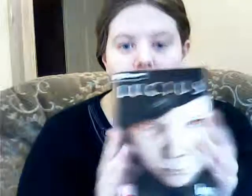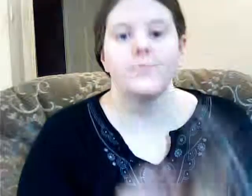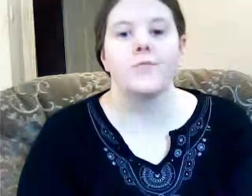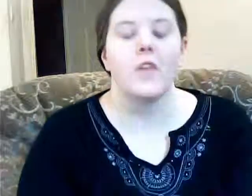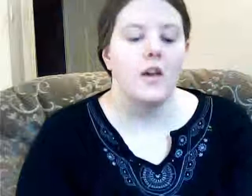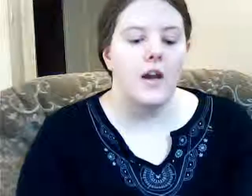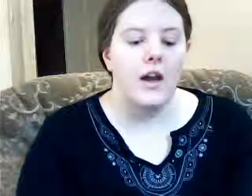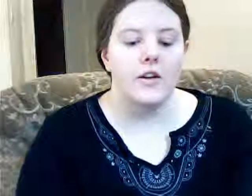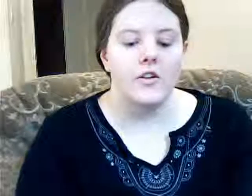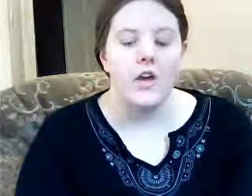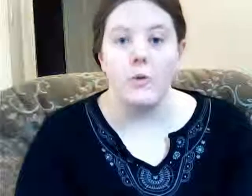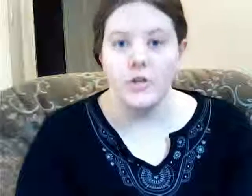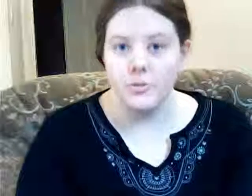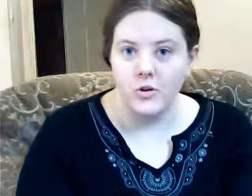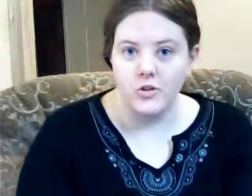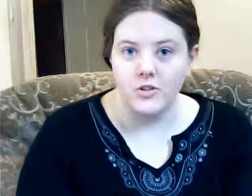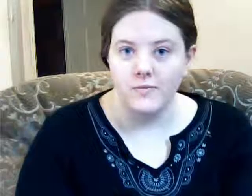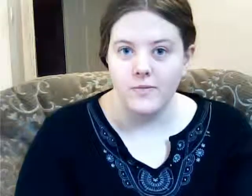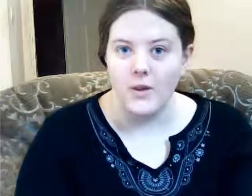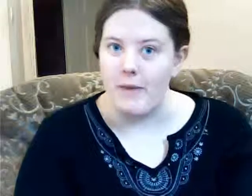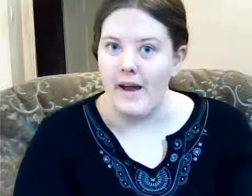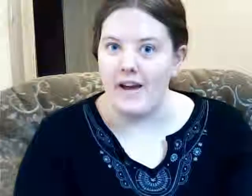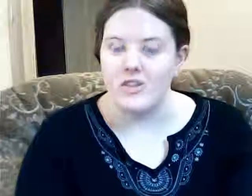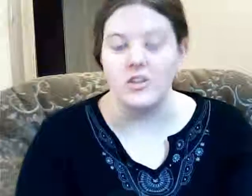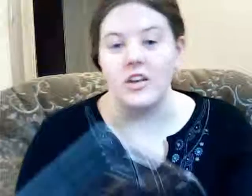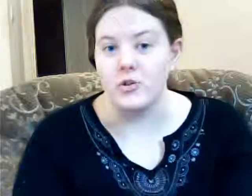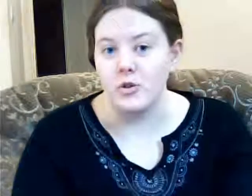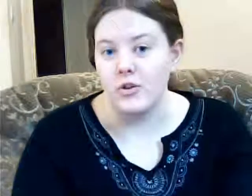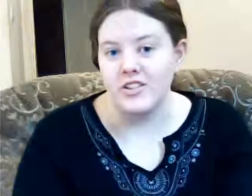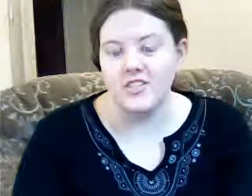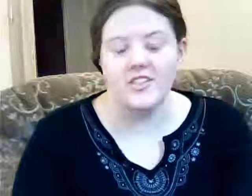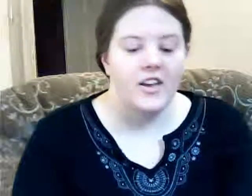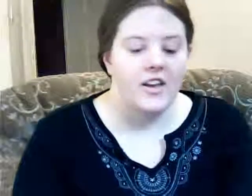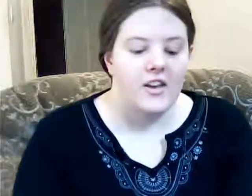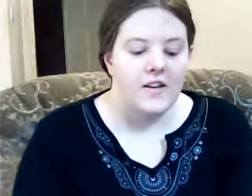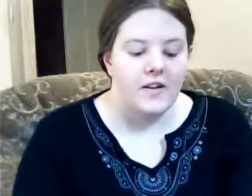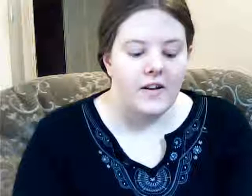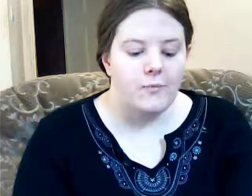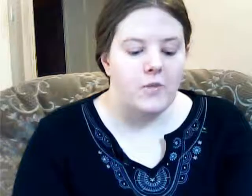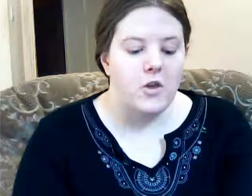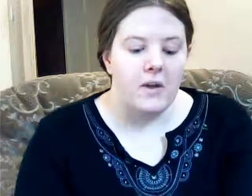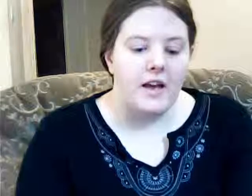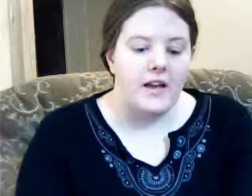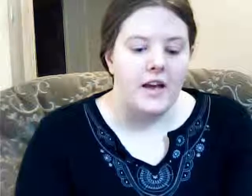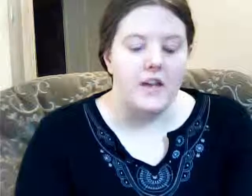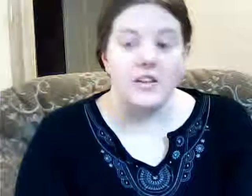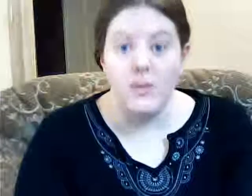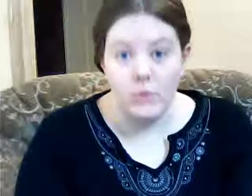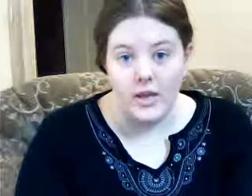and a ouija board on the back so you get a choice and you play as a little kid